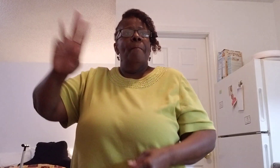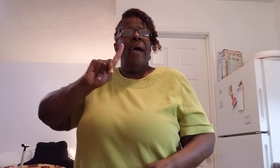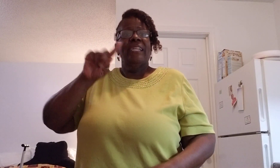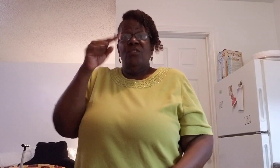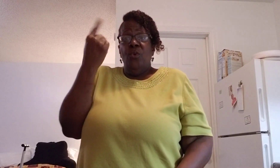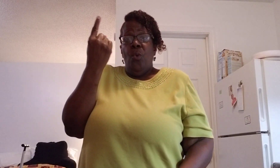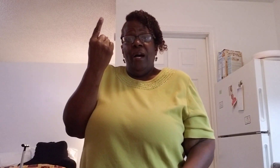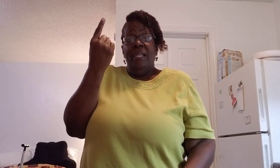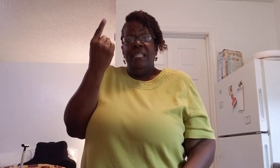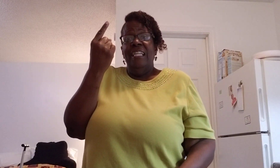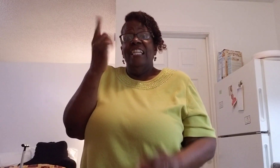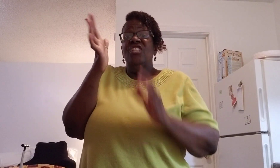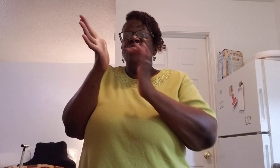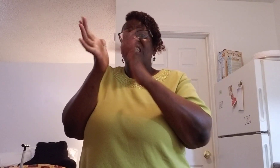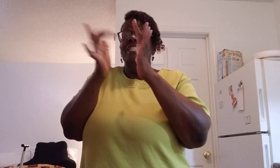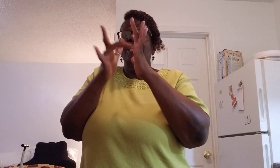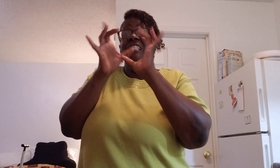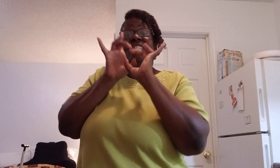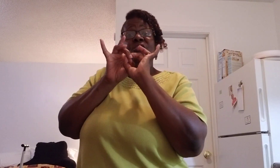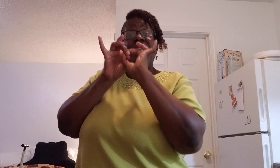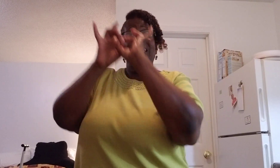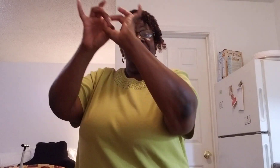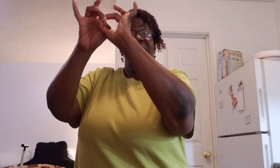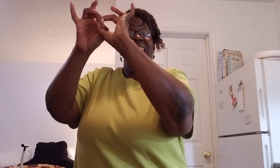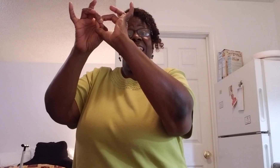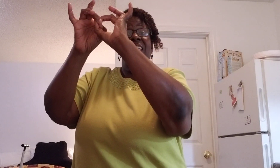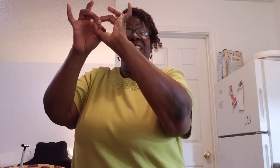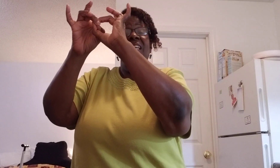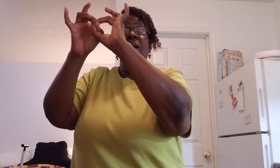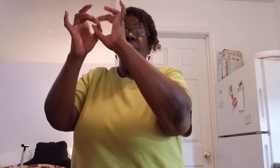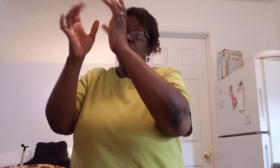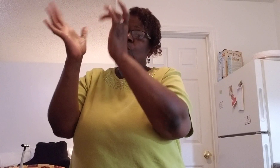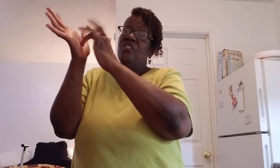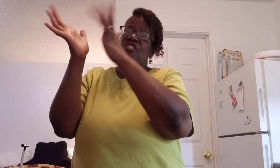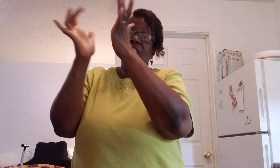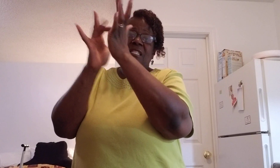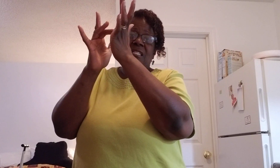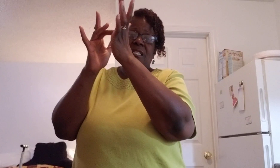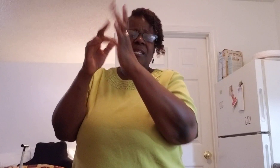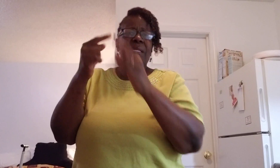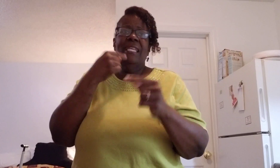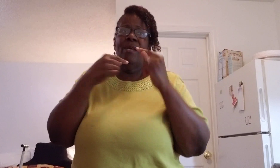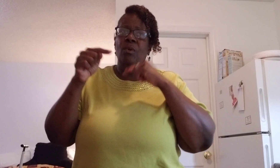back to the one, Jesus. You connect again with Jesus. Let me say that one more